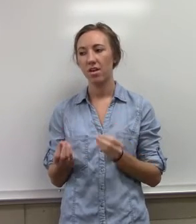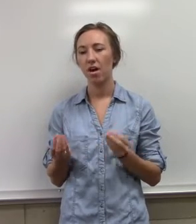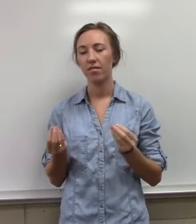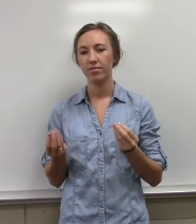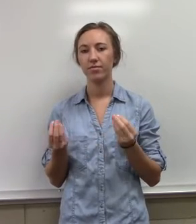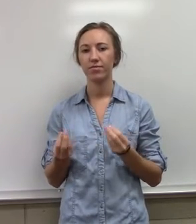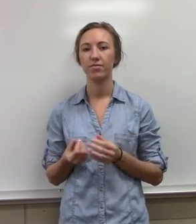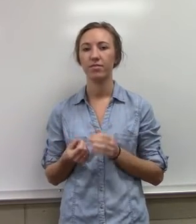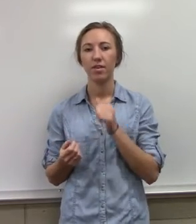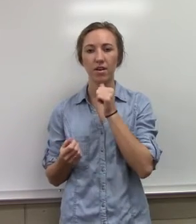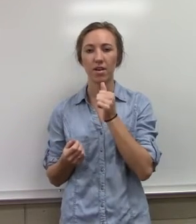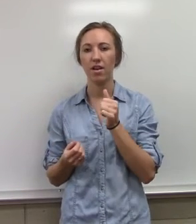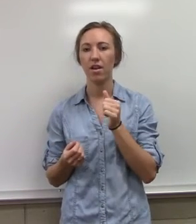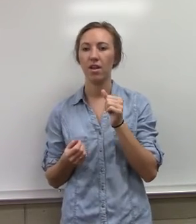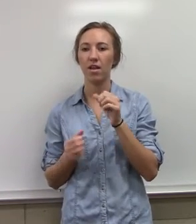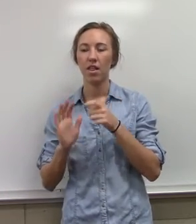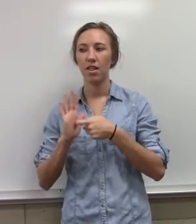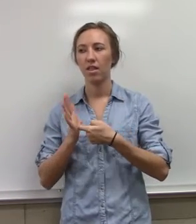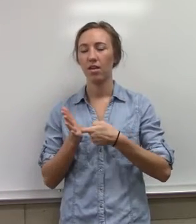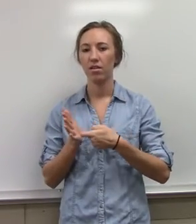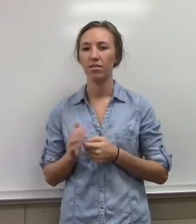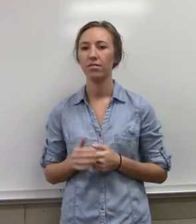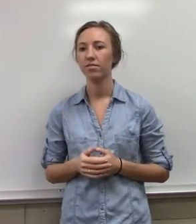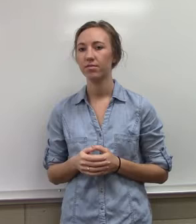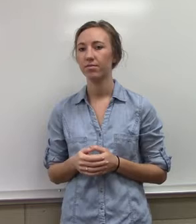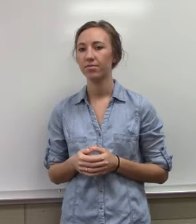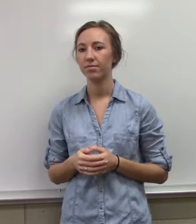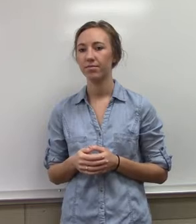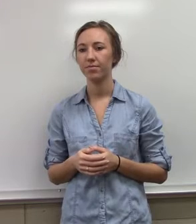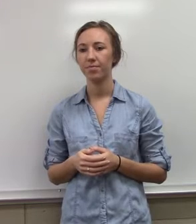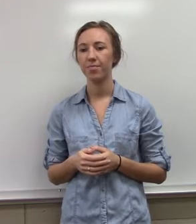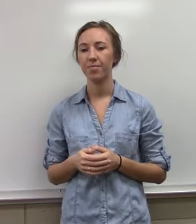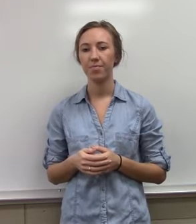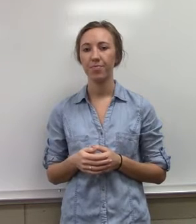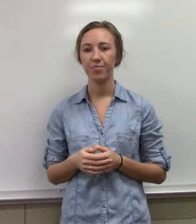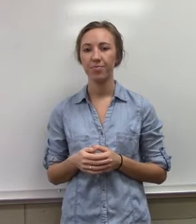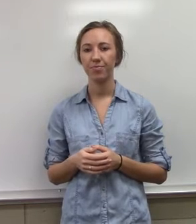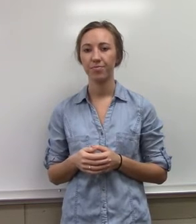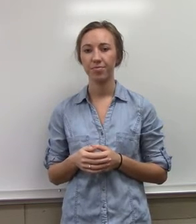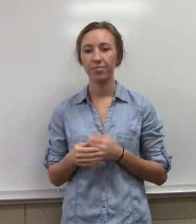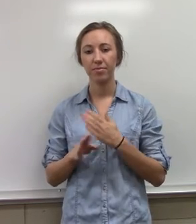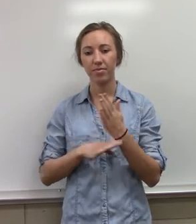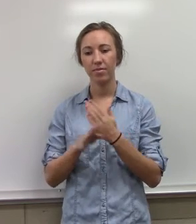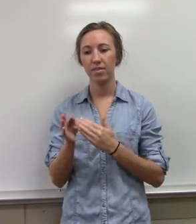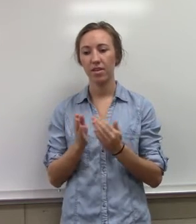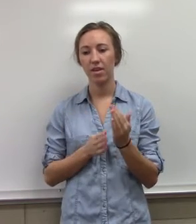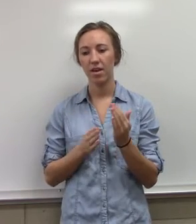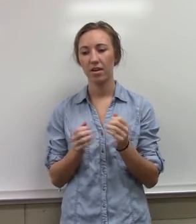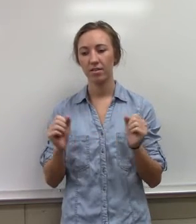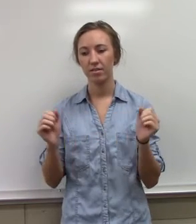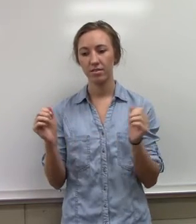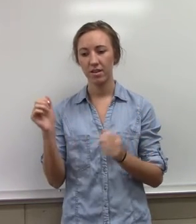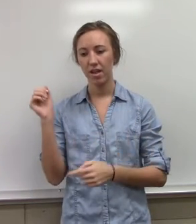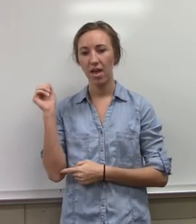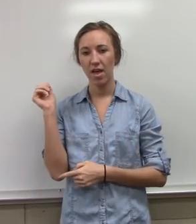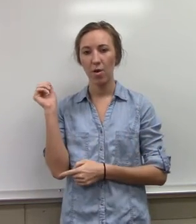nice knees, hands, one arm in to anchor those cards, and the other one can freely gesture. And you will find that by